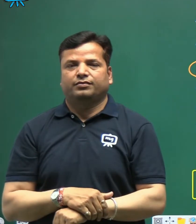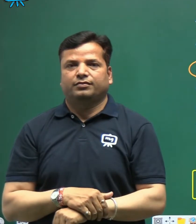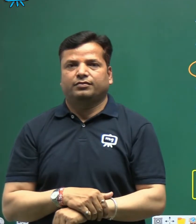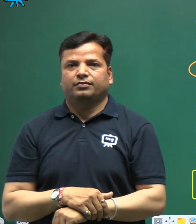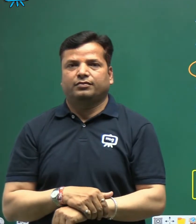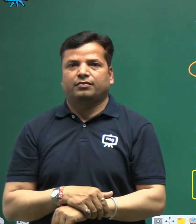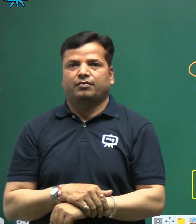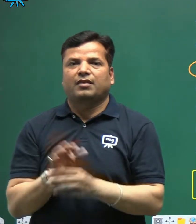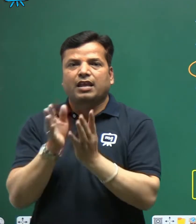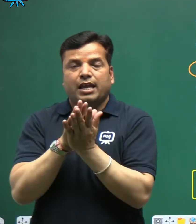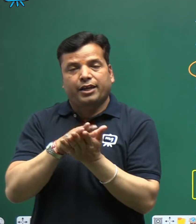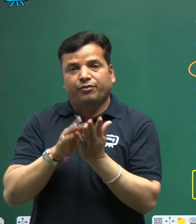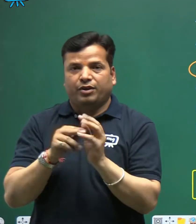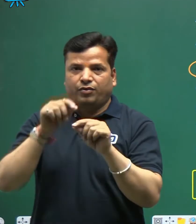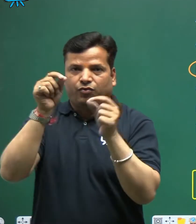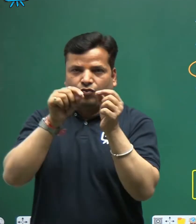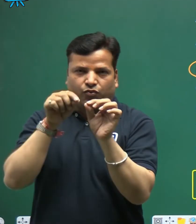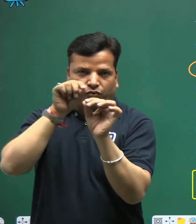had been fitted